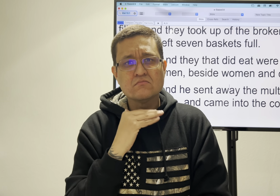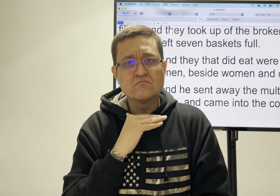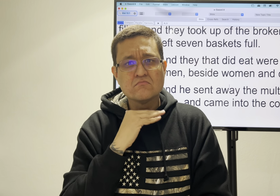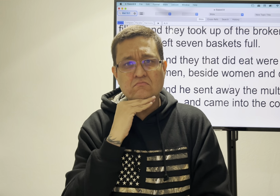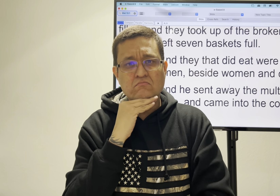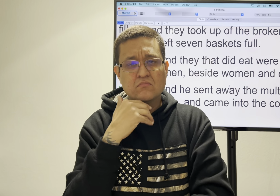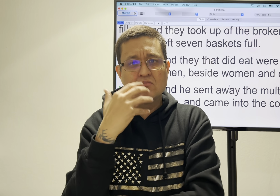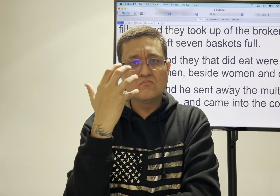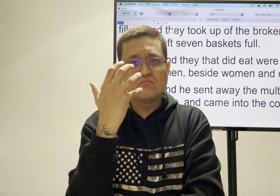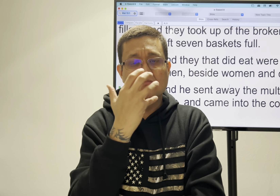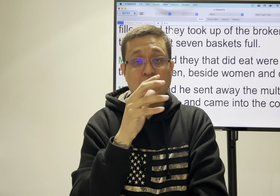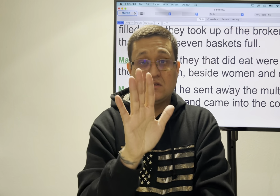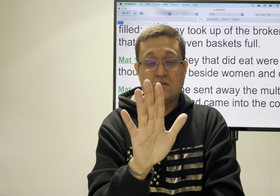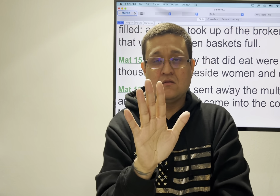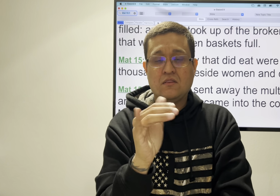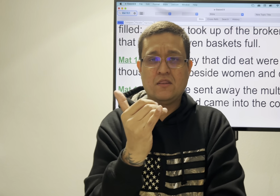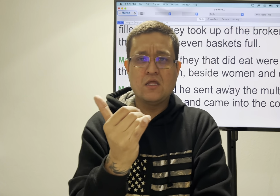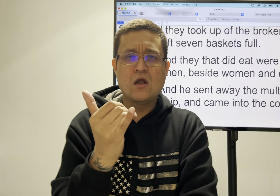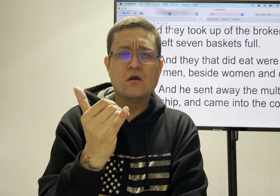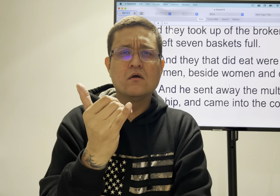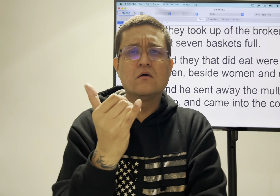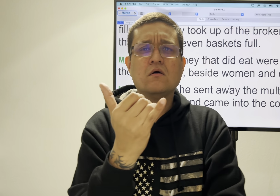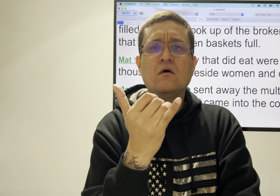But he blessed it and broke it and fed the multitude.